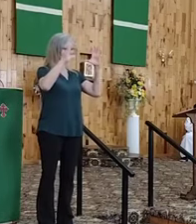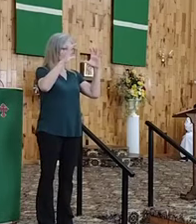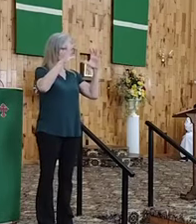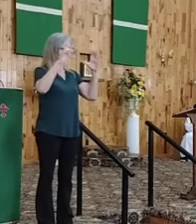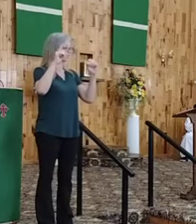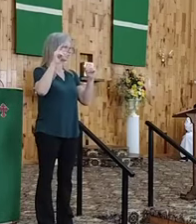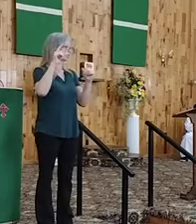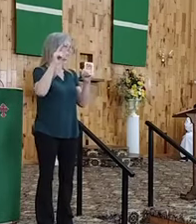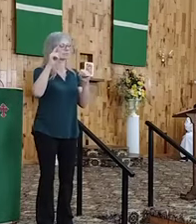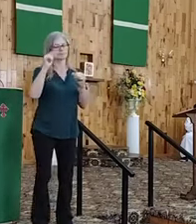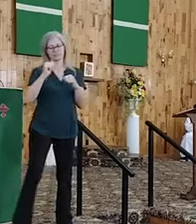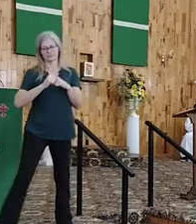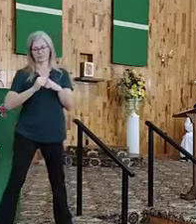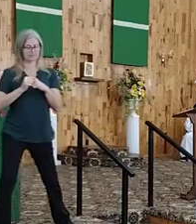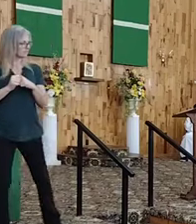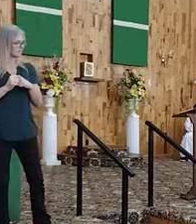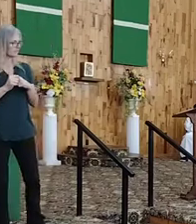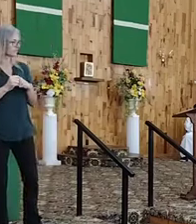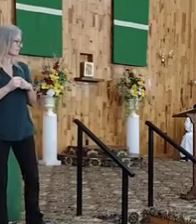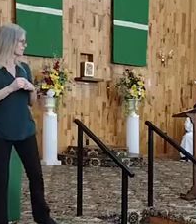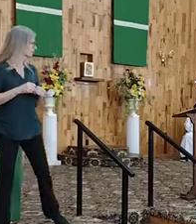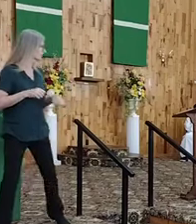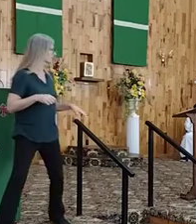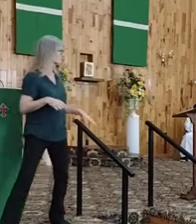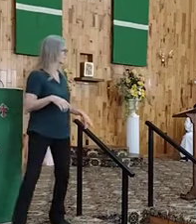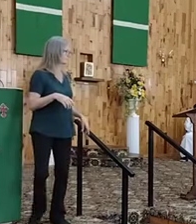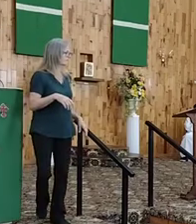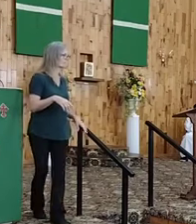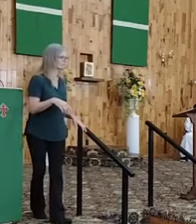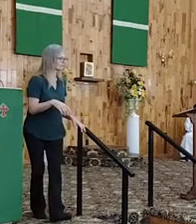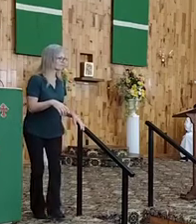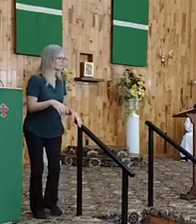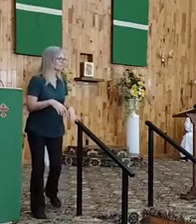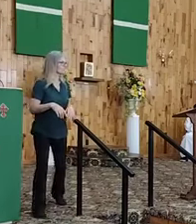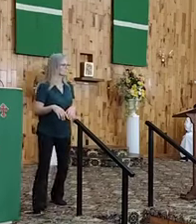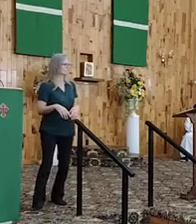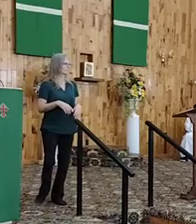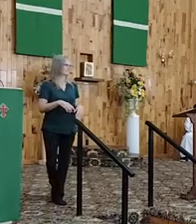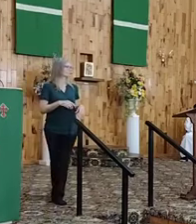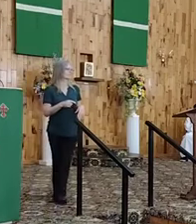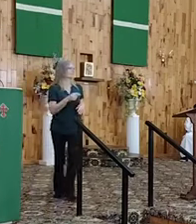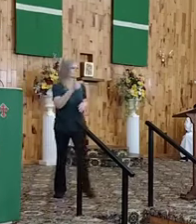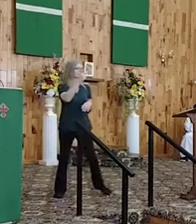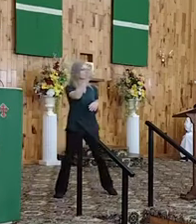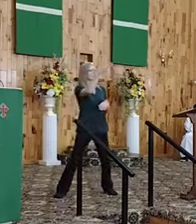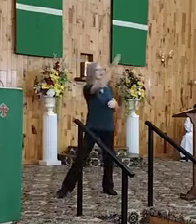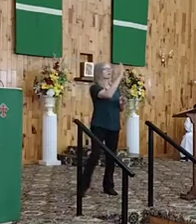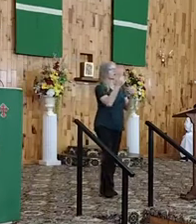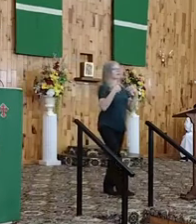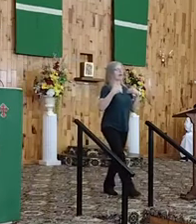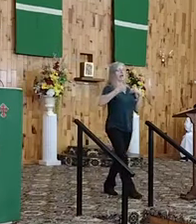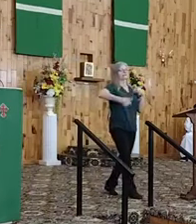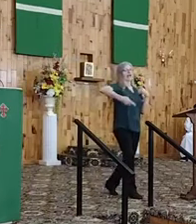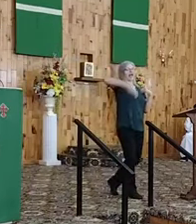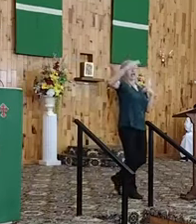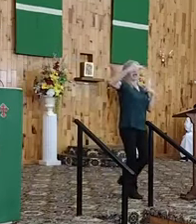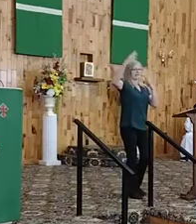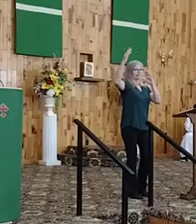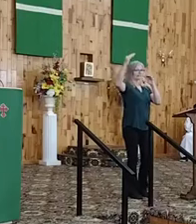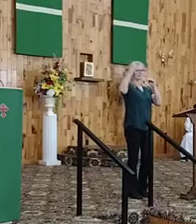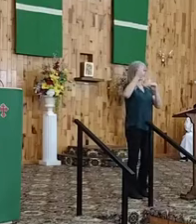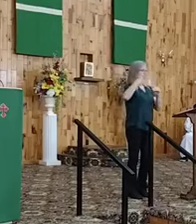reflect who he is. And so God has high expectations of us. So when we sin,